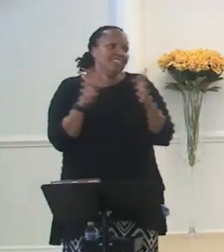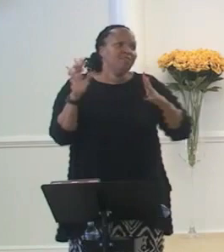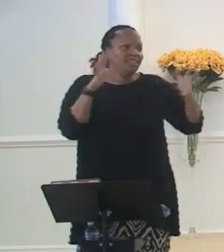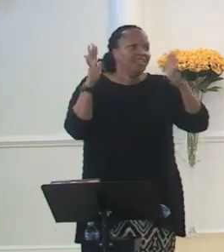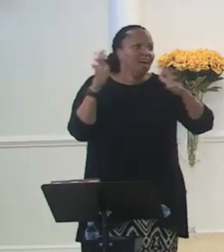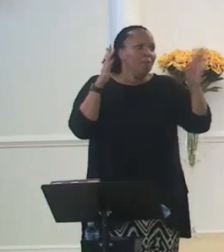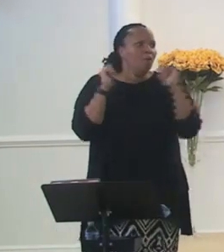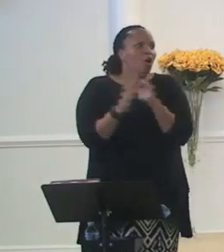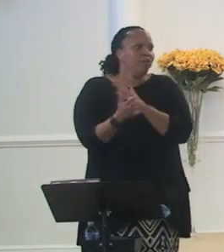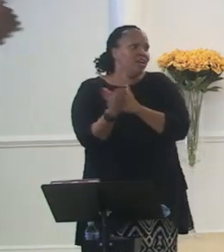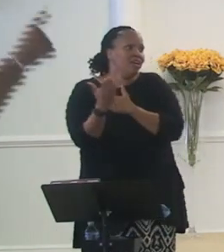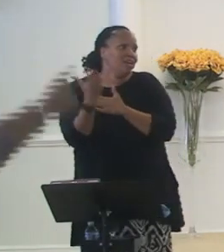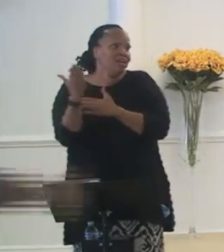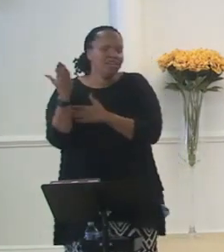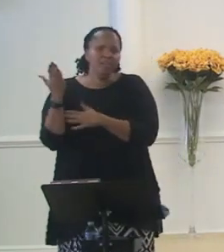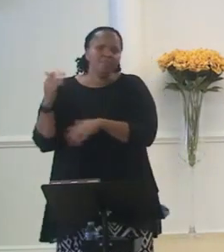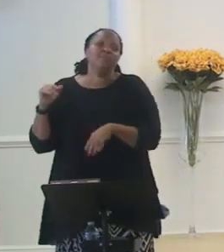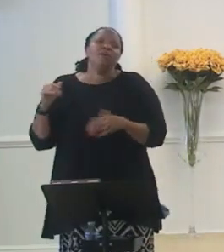Praise,